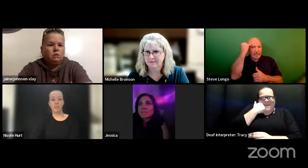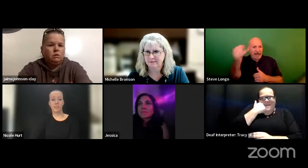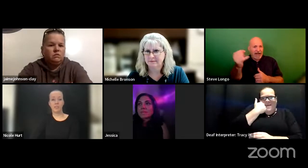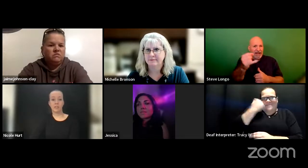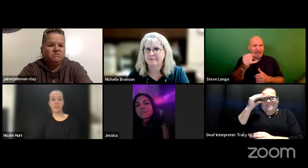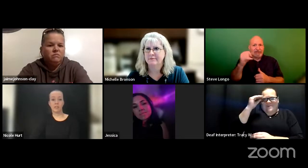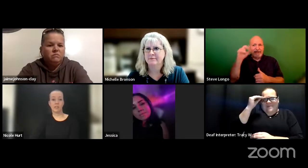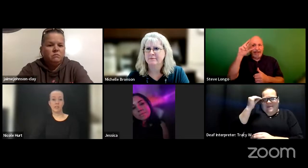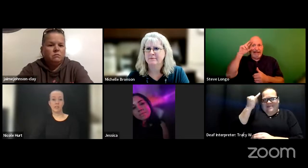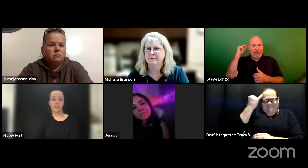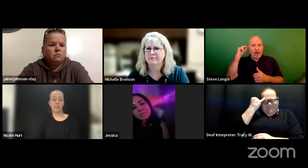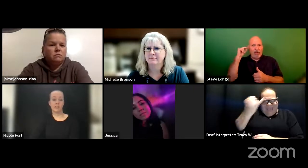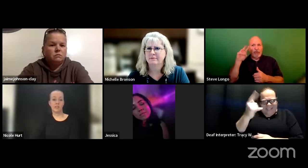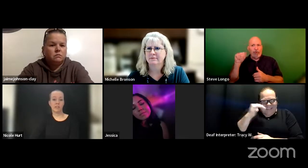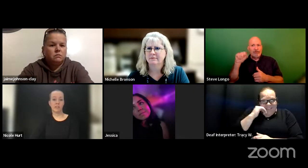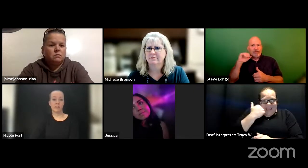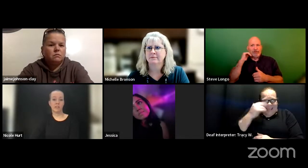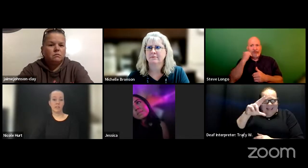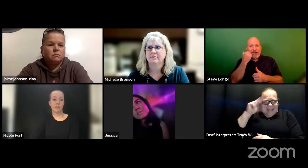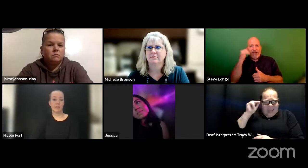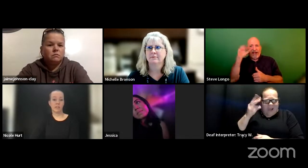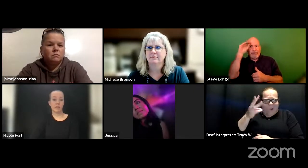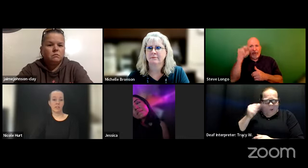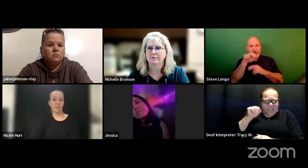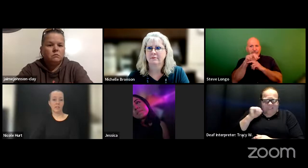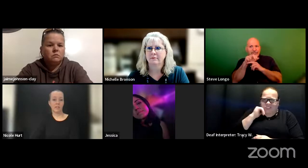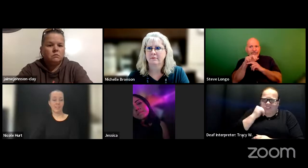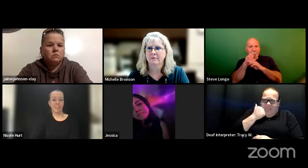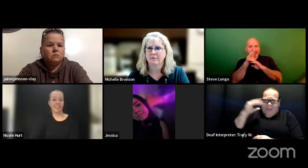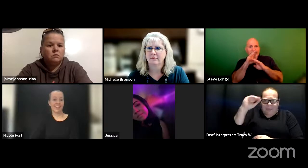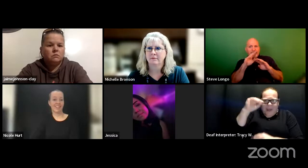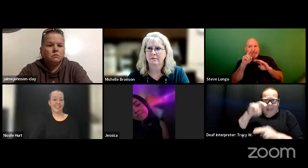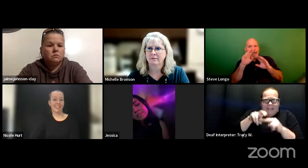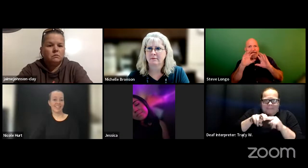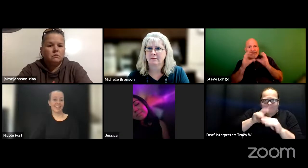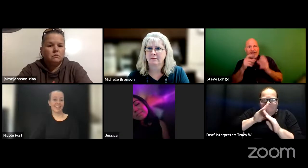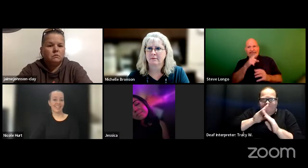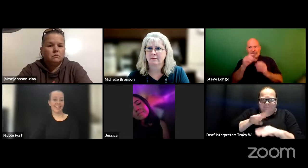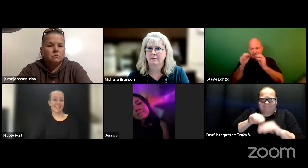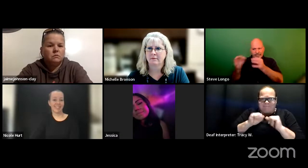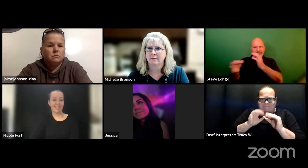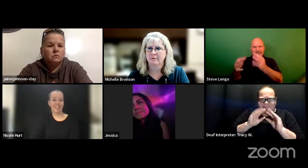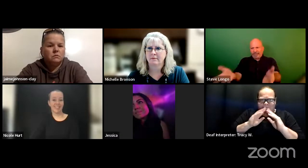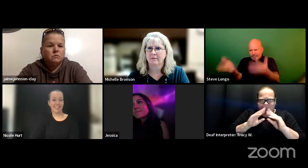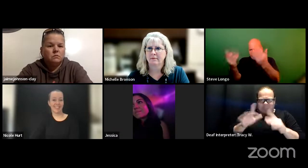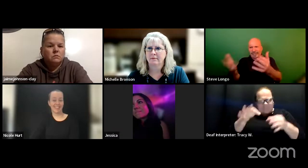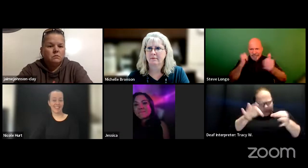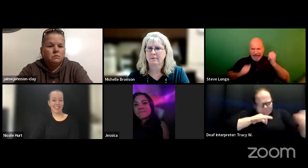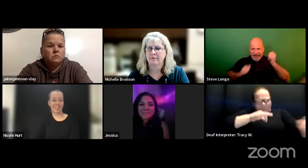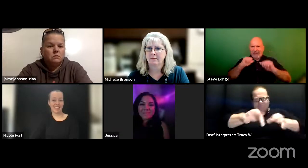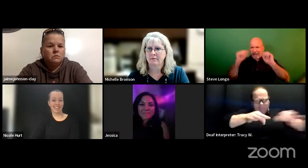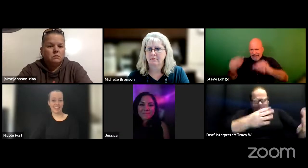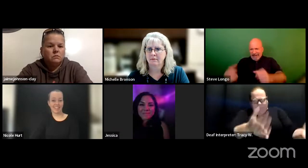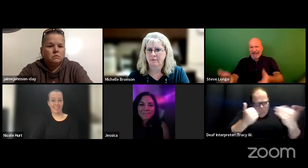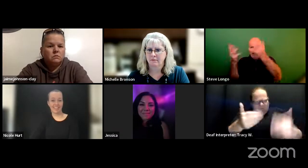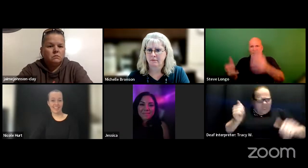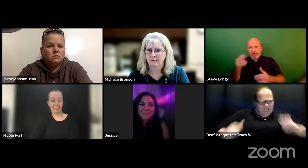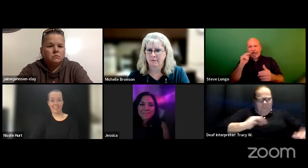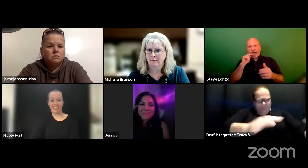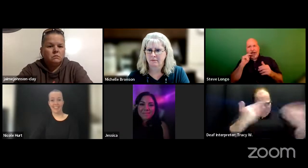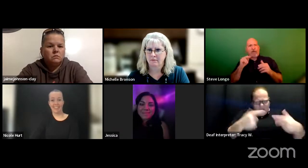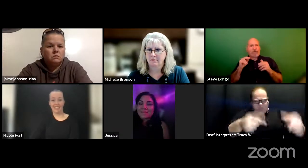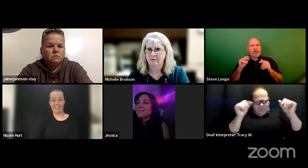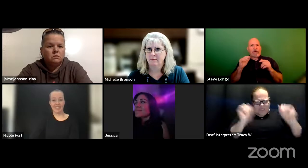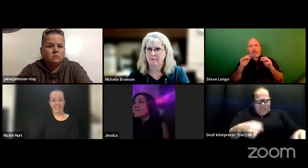she helped to bring him from a shy, quiet boy, if you can imagine that, Niall DeMarco being a shy